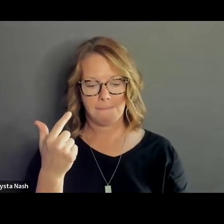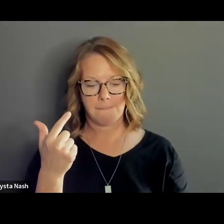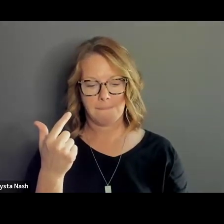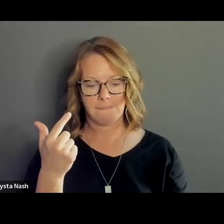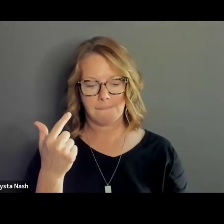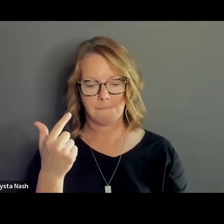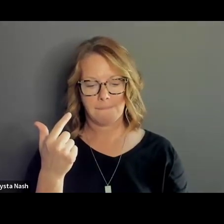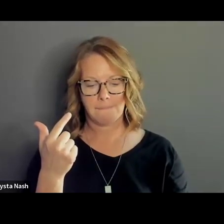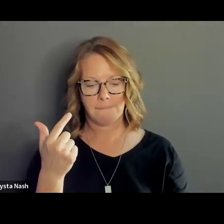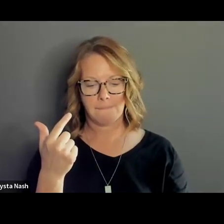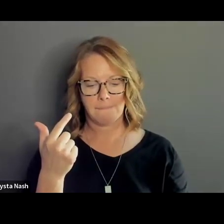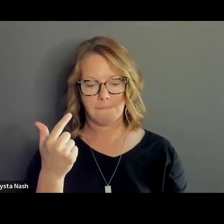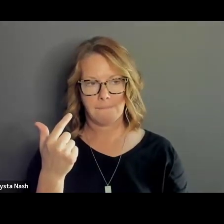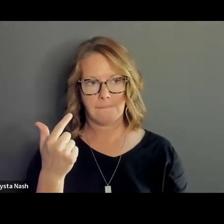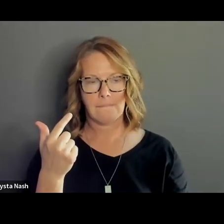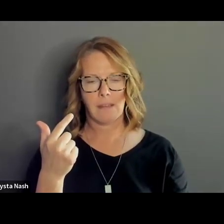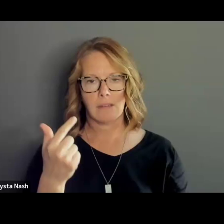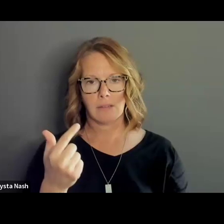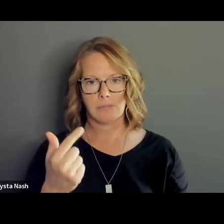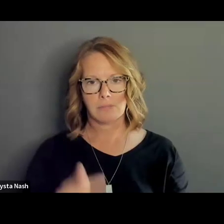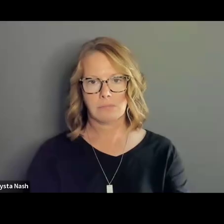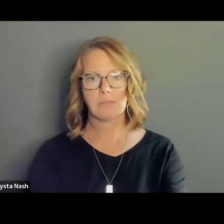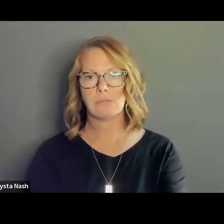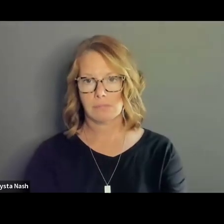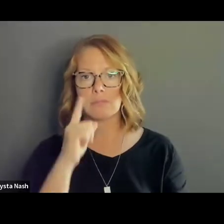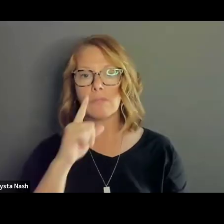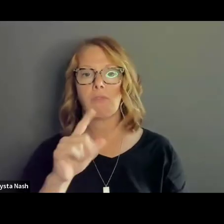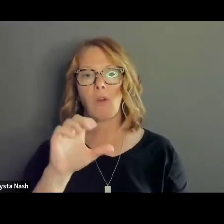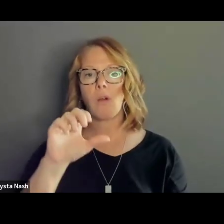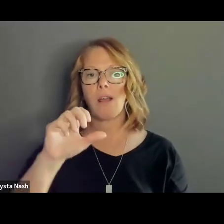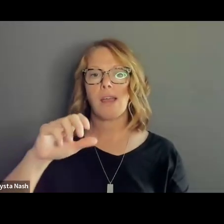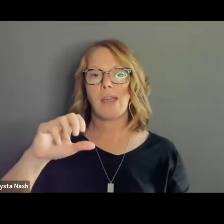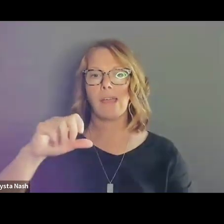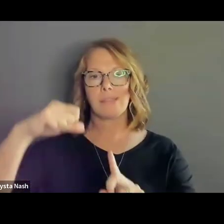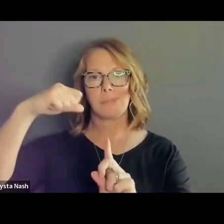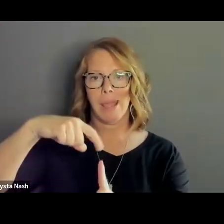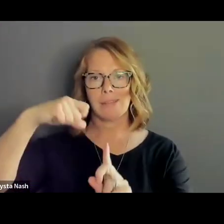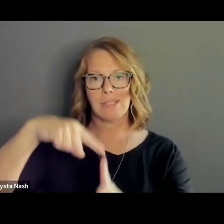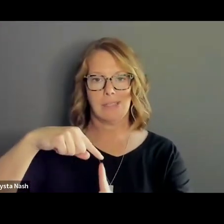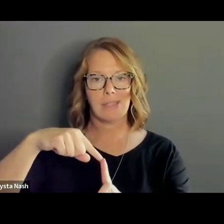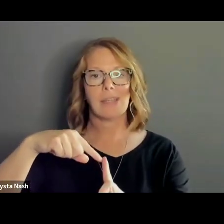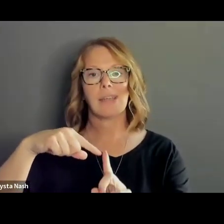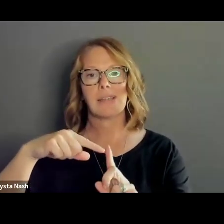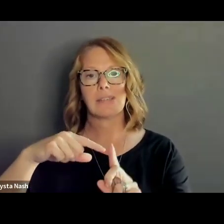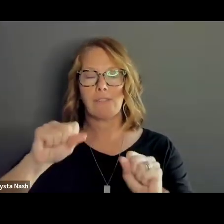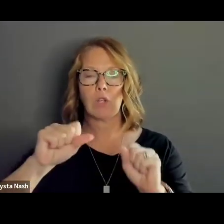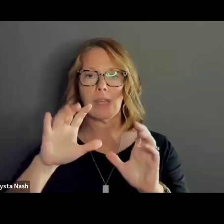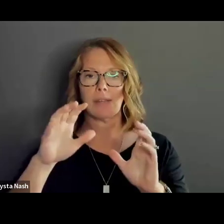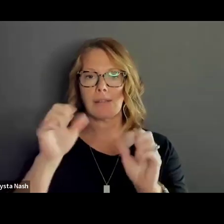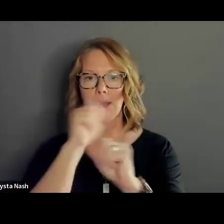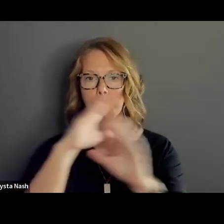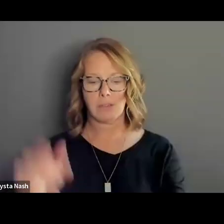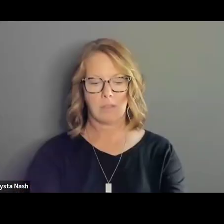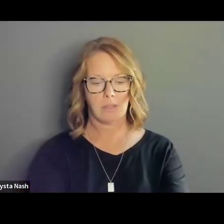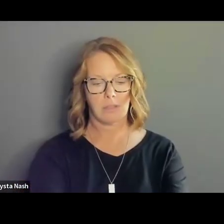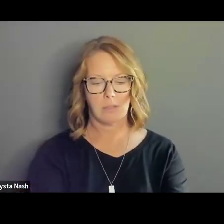episode where their leg starts bouncing because of the spasticity. So if you can imagine, I can't make